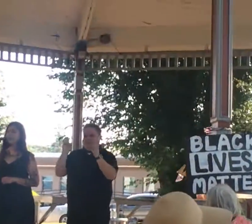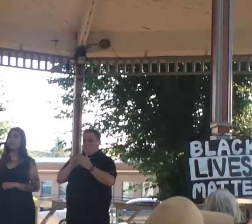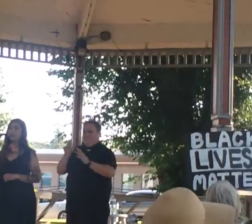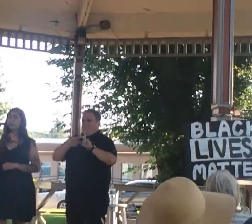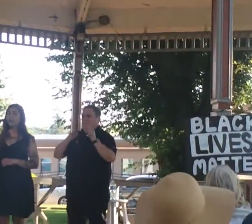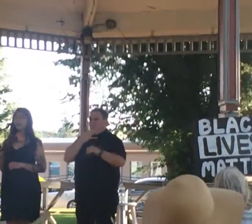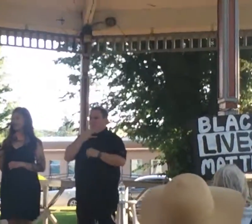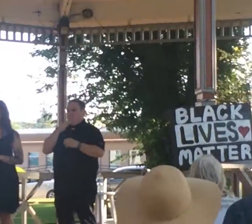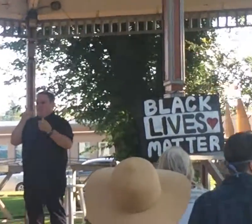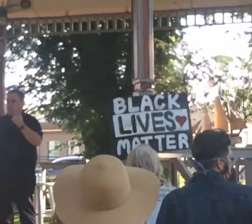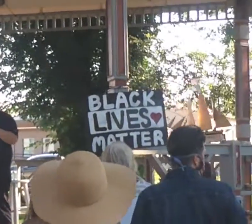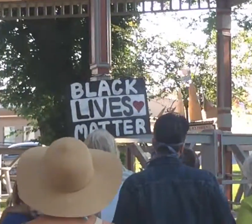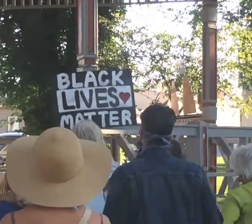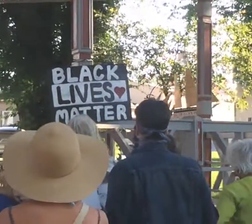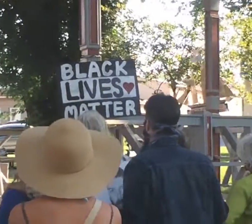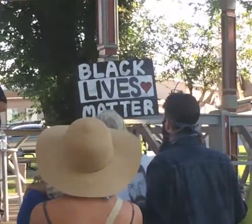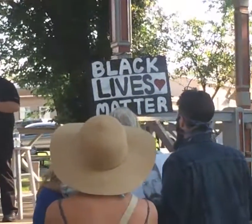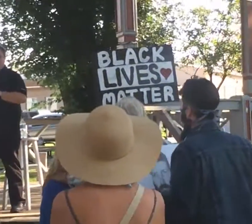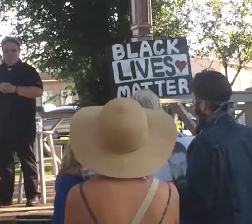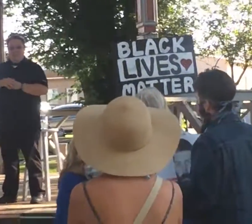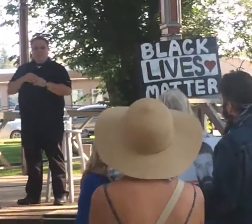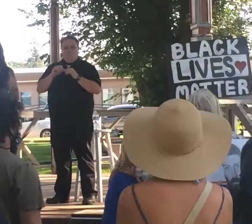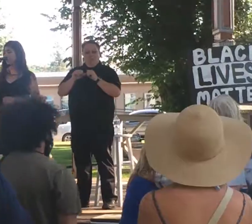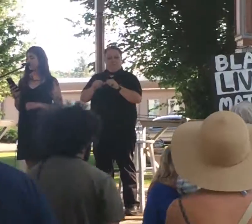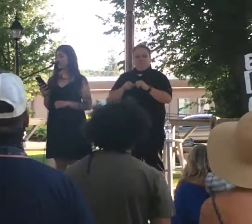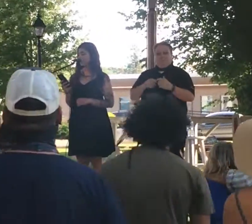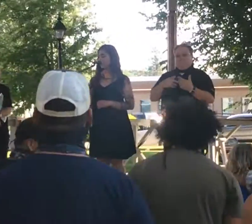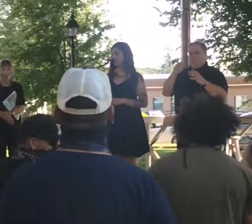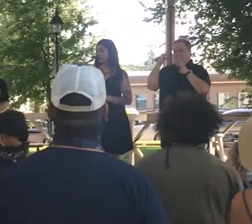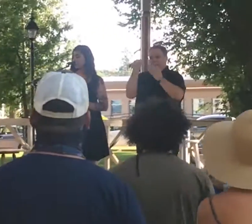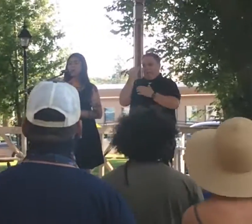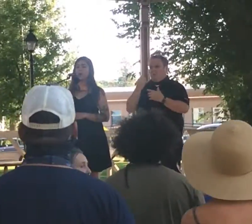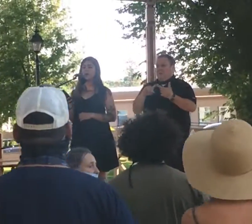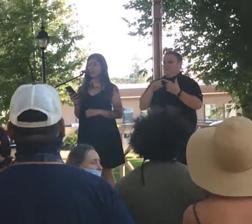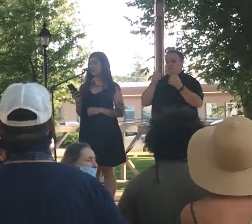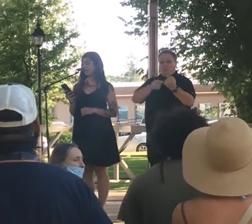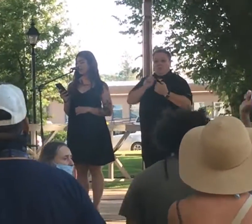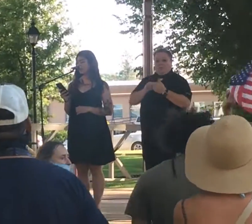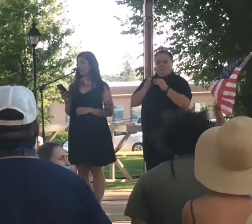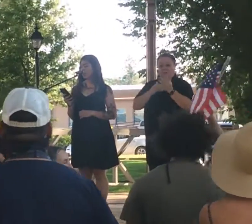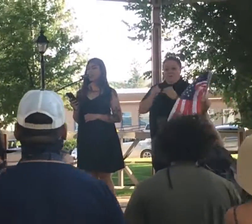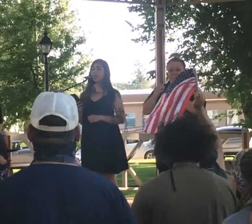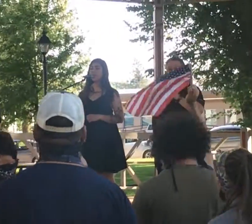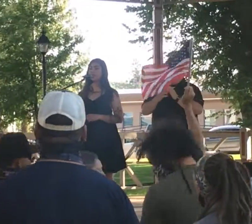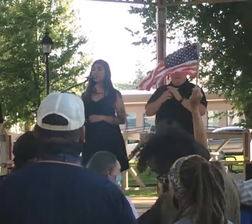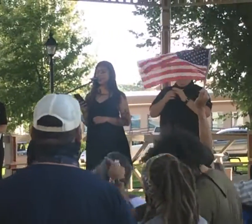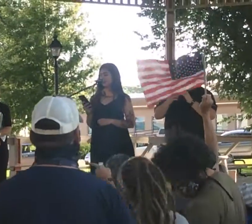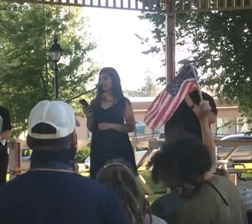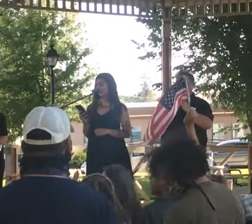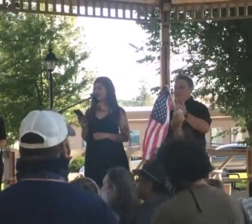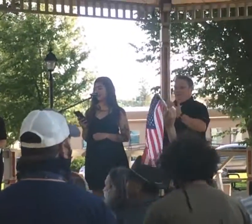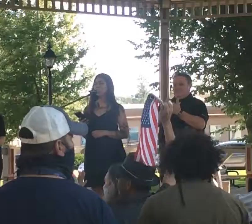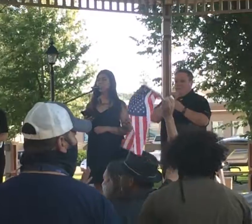people of color have been trying to tell us. We remain woefully ignorant of their struggles despite all of the evidence. We are not